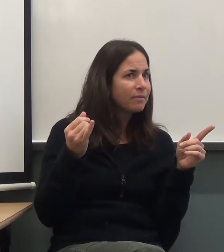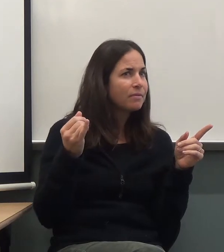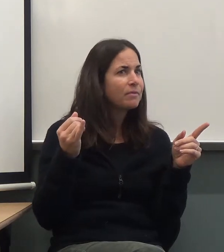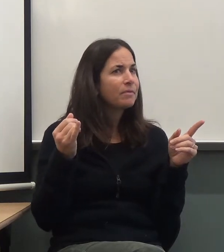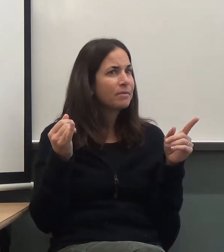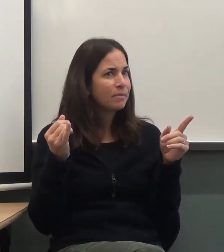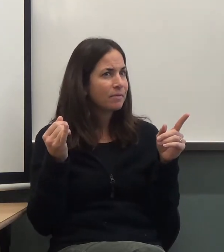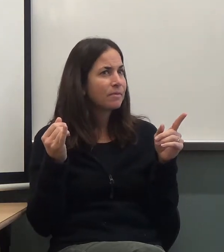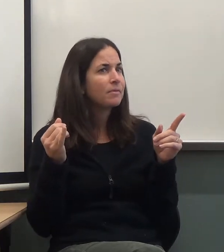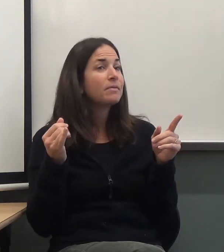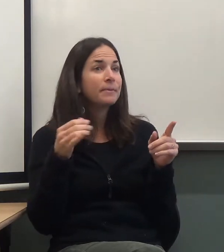Good, an adjective.